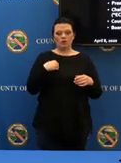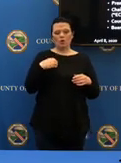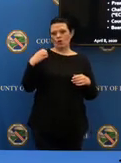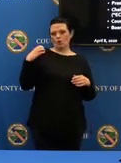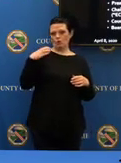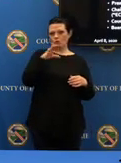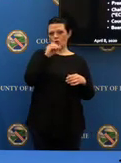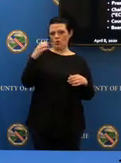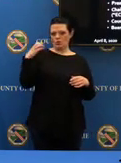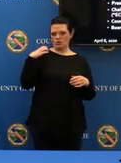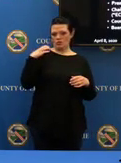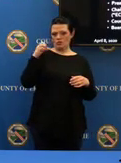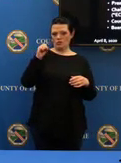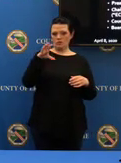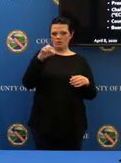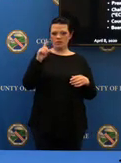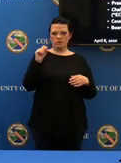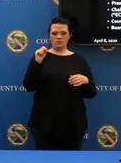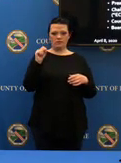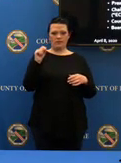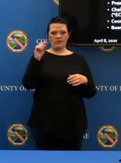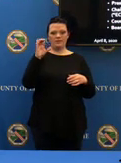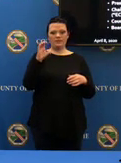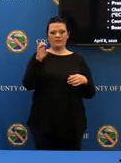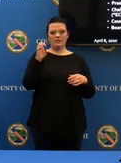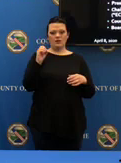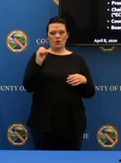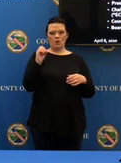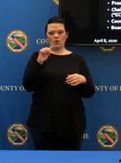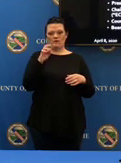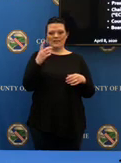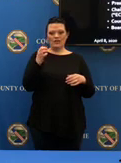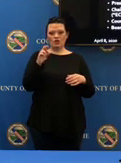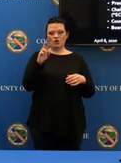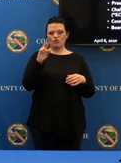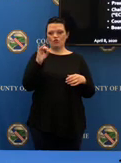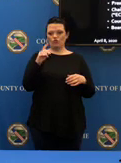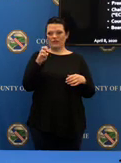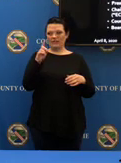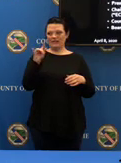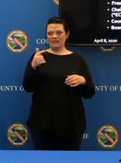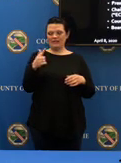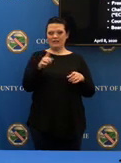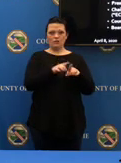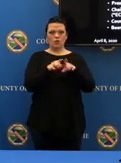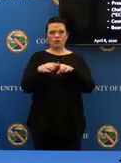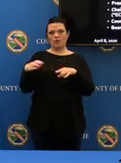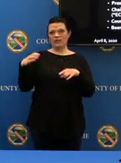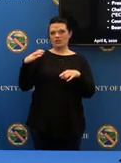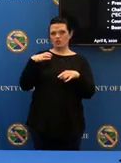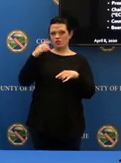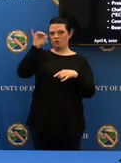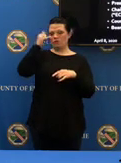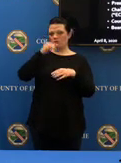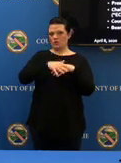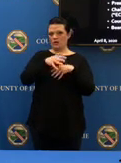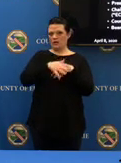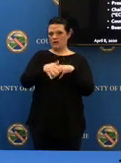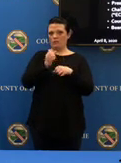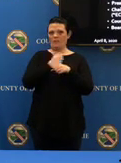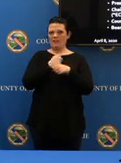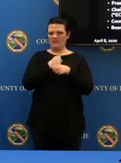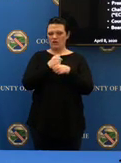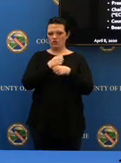are Scott Pallotta, the CEO of Zender Rittling, who's also the chair of the Buffalo-Niagara Partnership